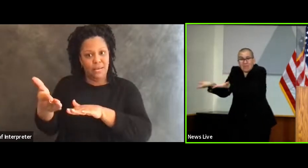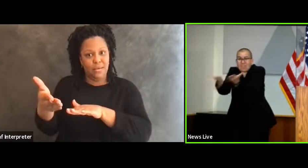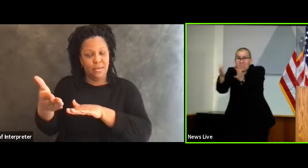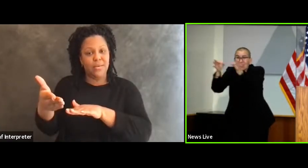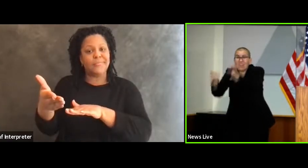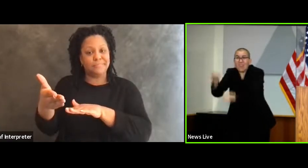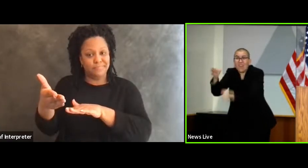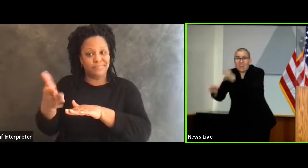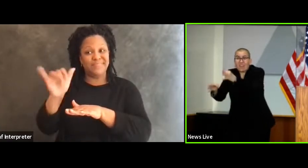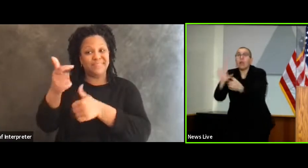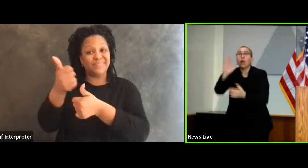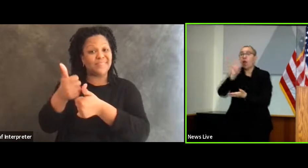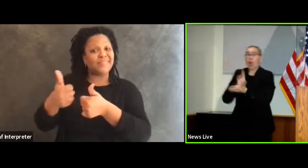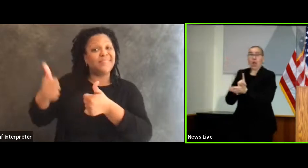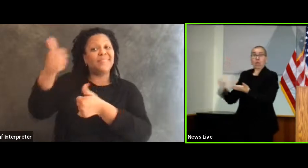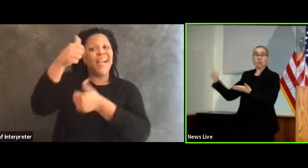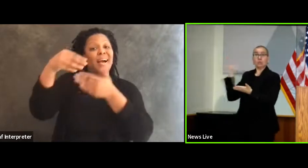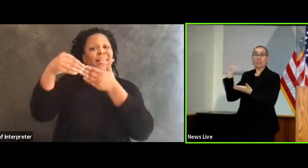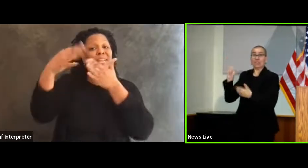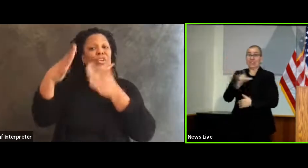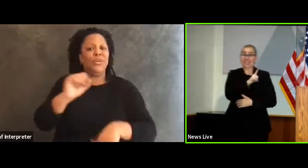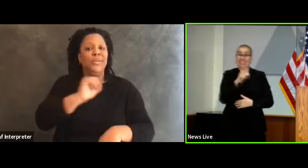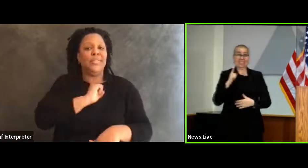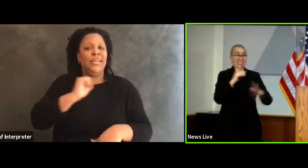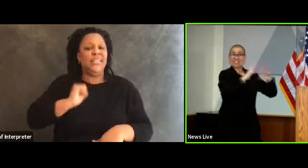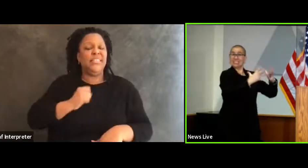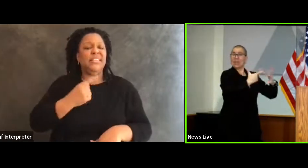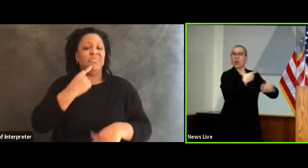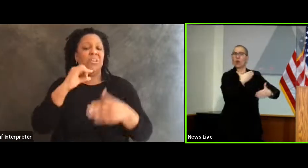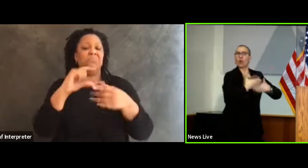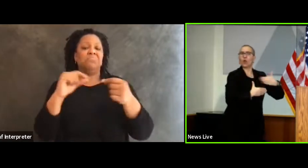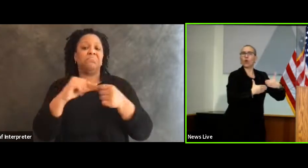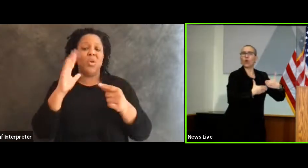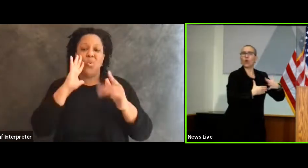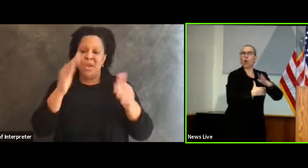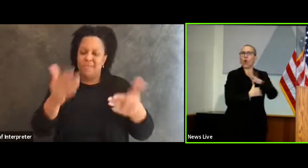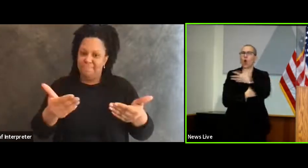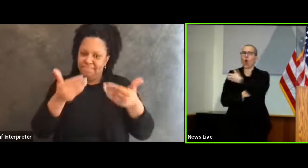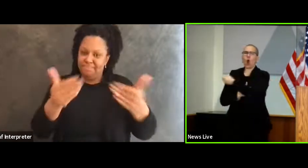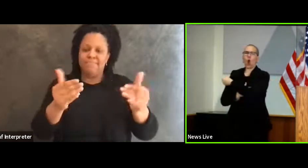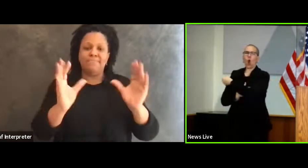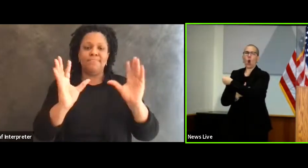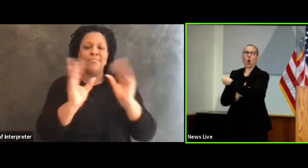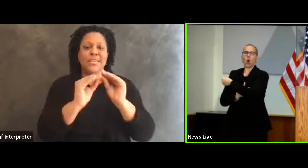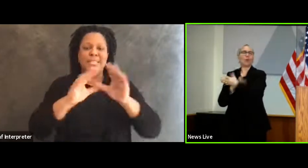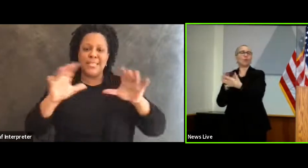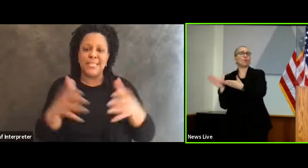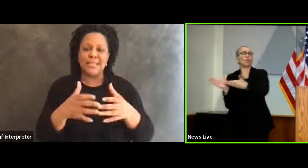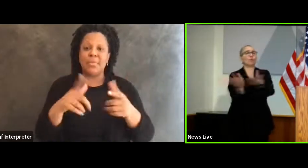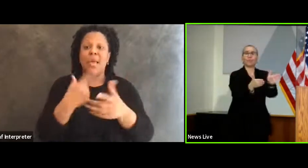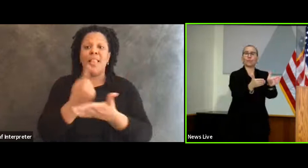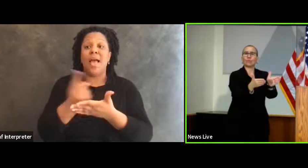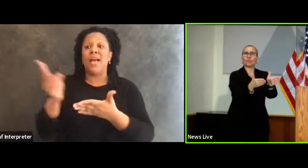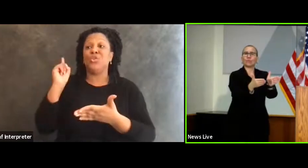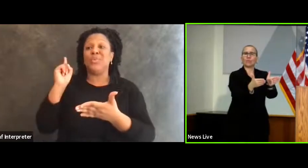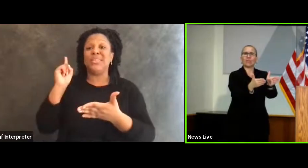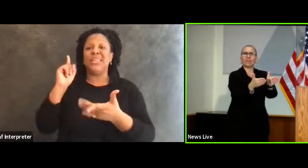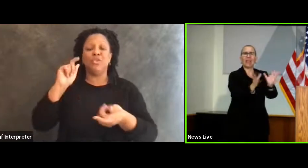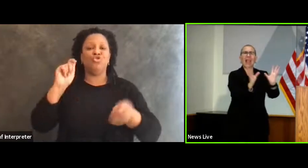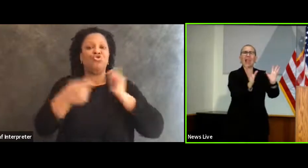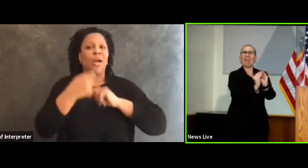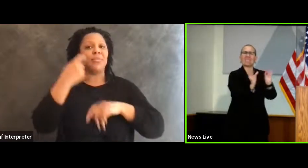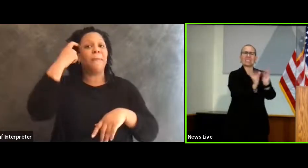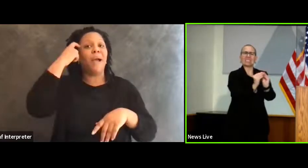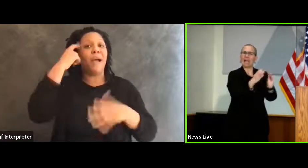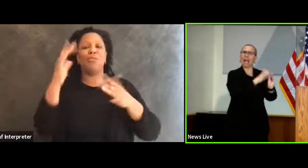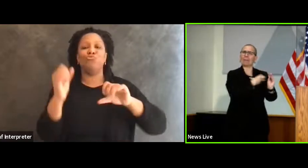went back on that promise, saying we'll use the conference committee process. While the conference committee path may help us pass police